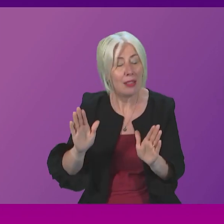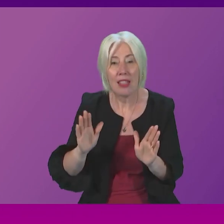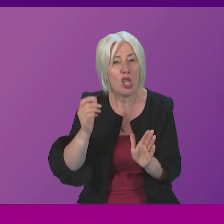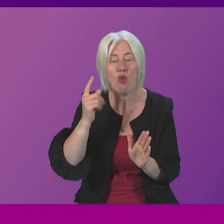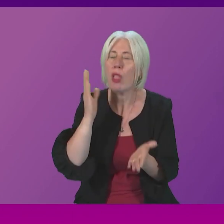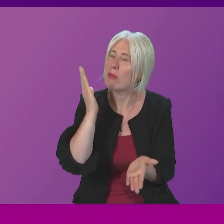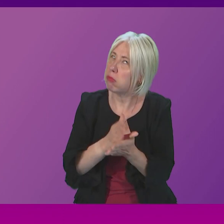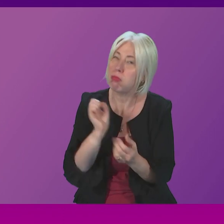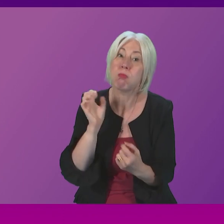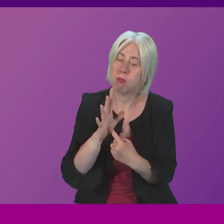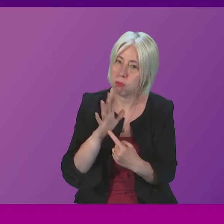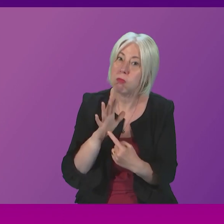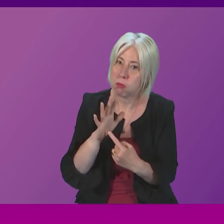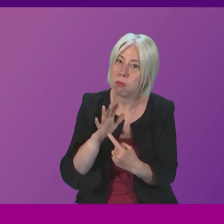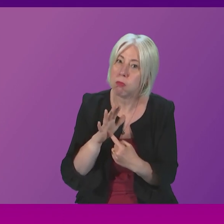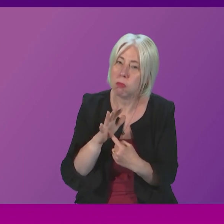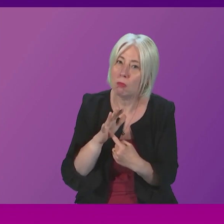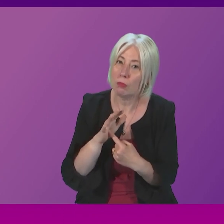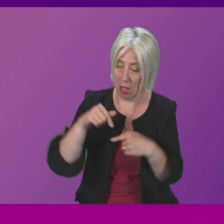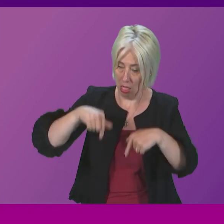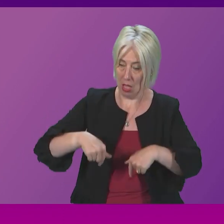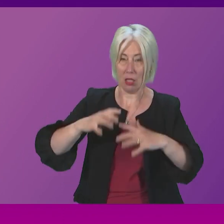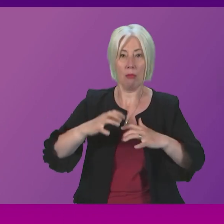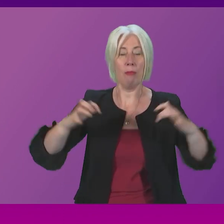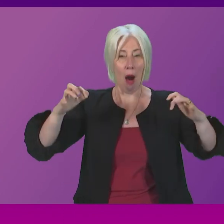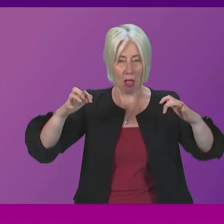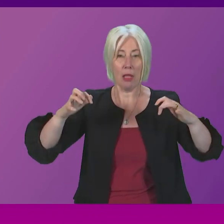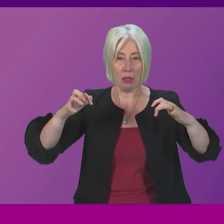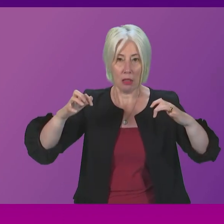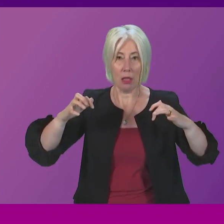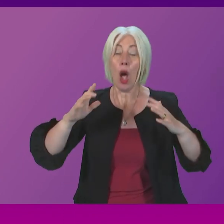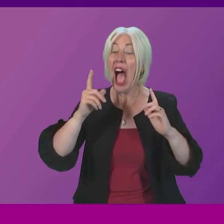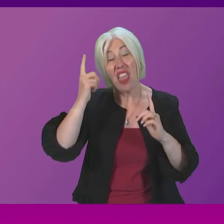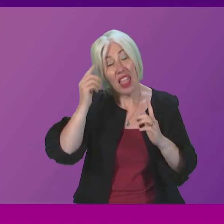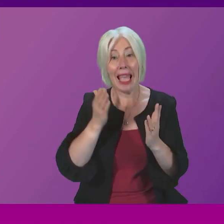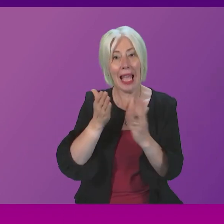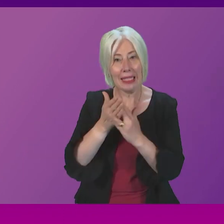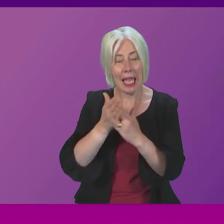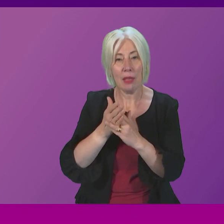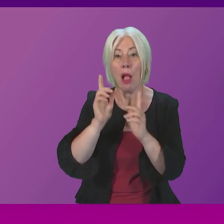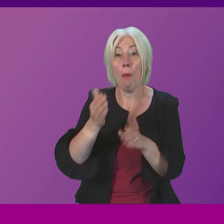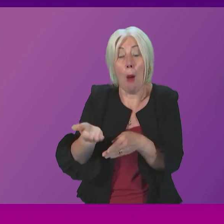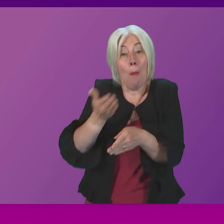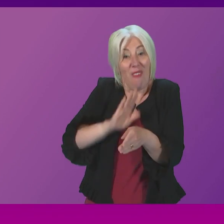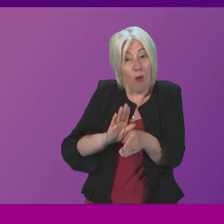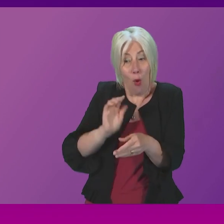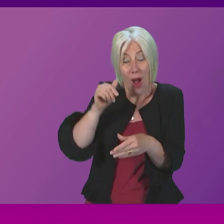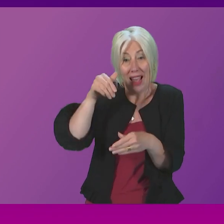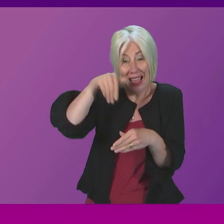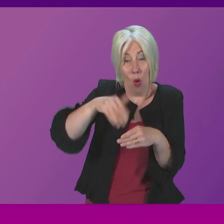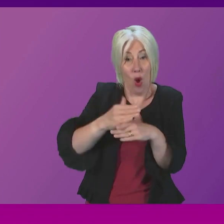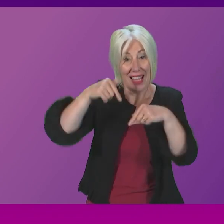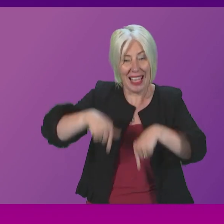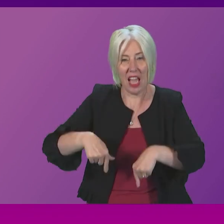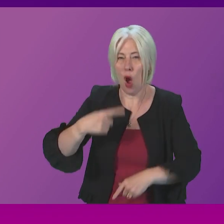how important that was, though, because this Parliament, I think, is actually quite accessible. But if you'd asked me before I was a parliamentarian, I would